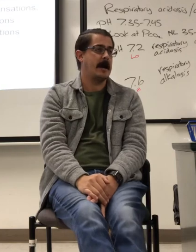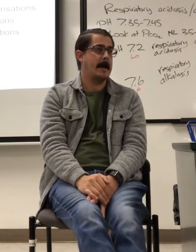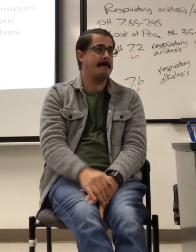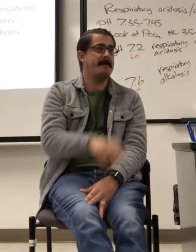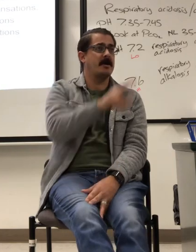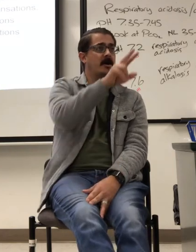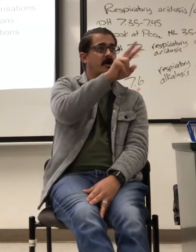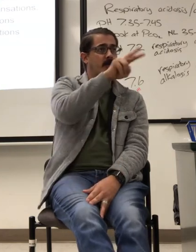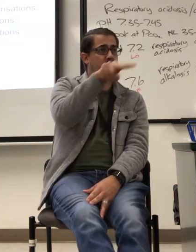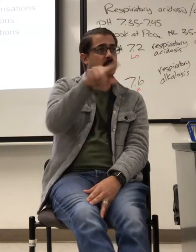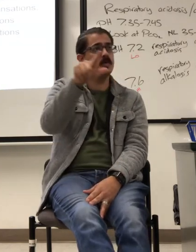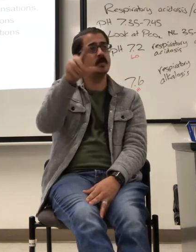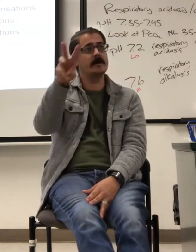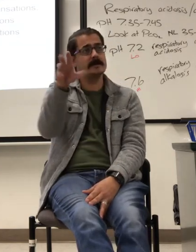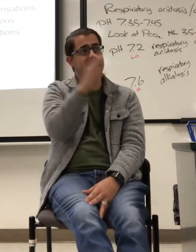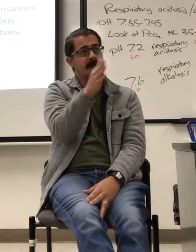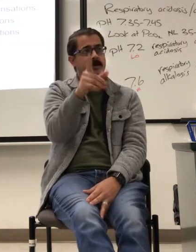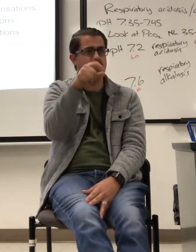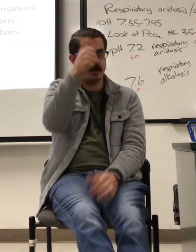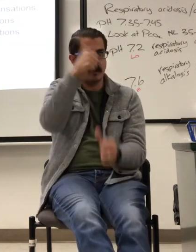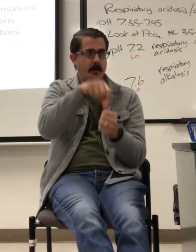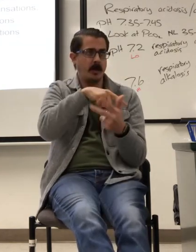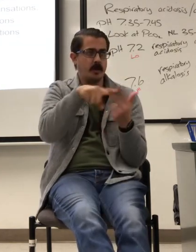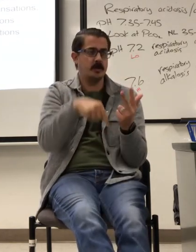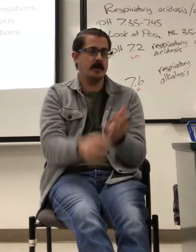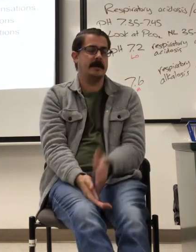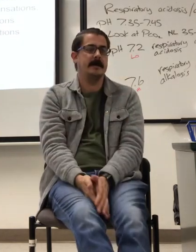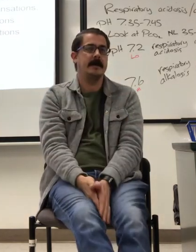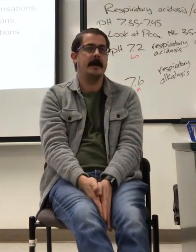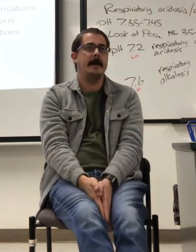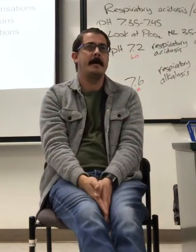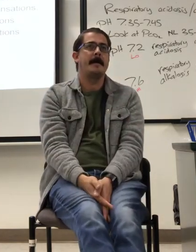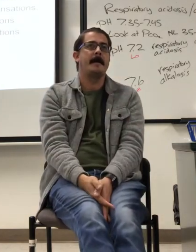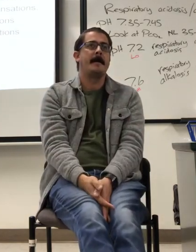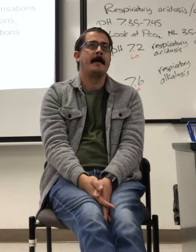22 to 26. Okay. Let's see.